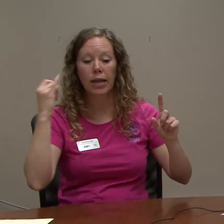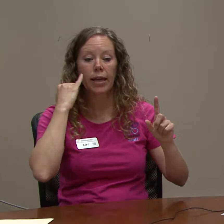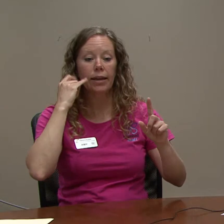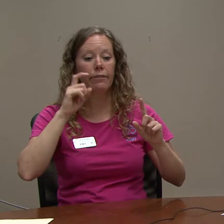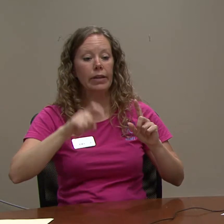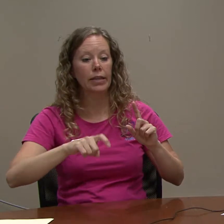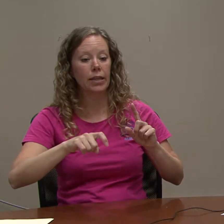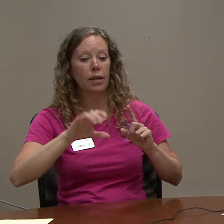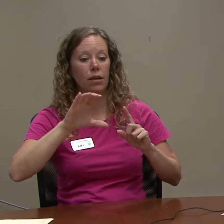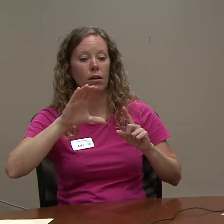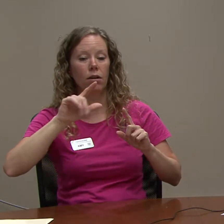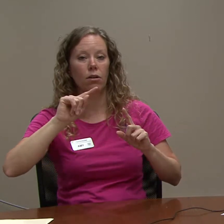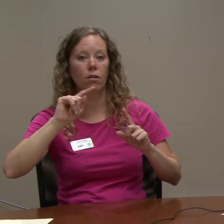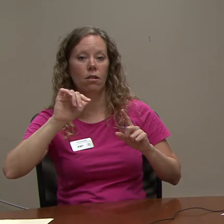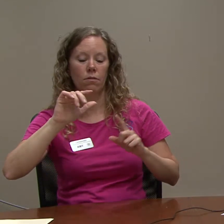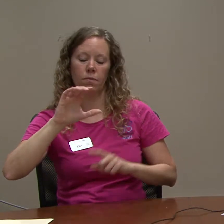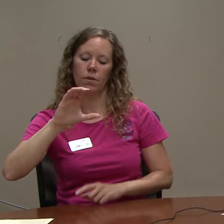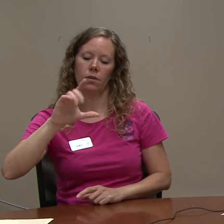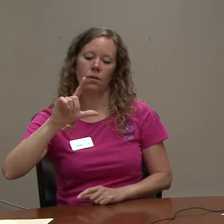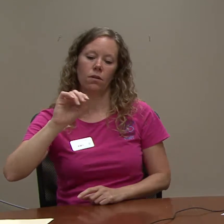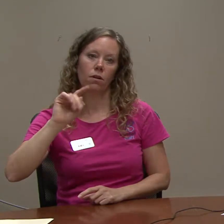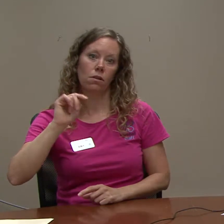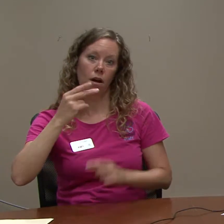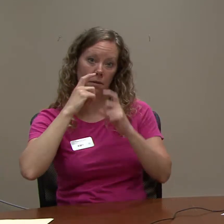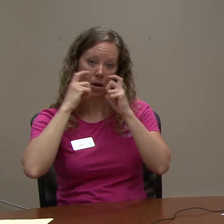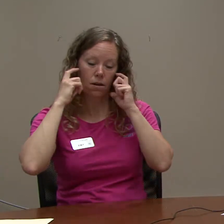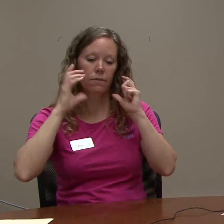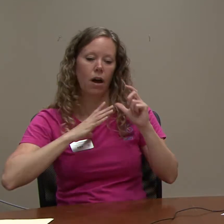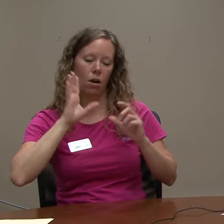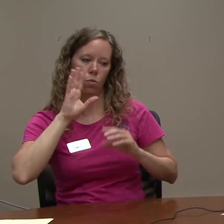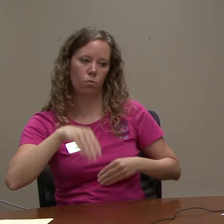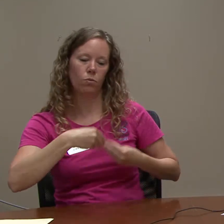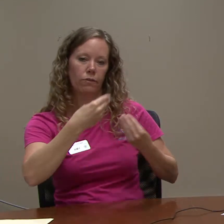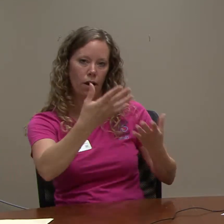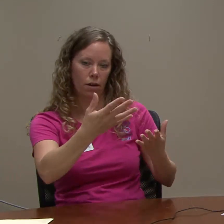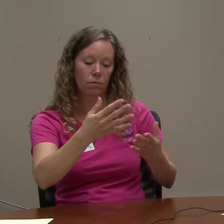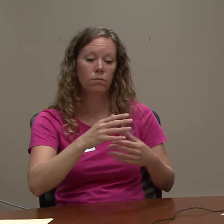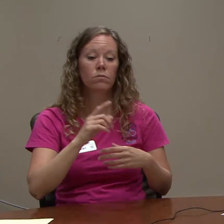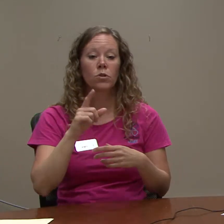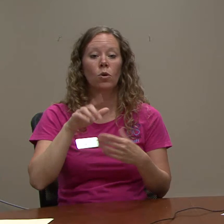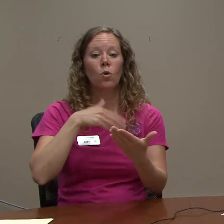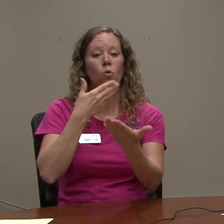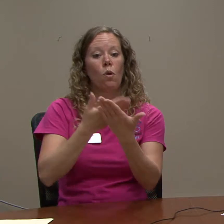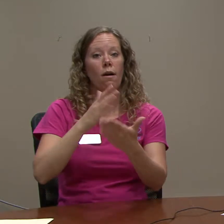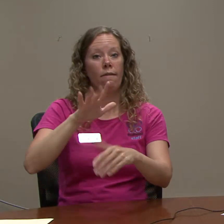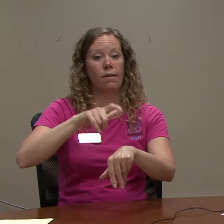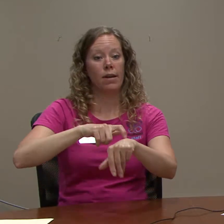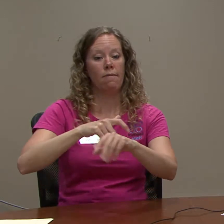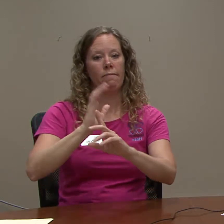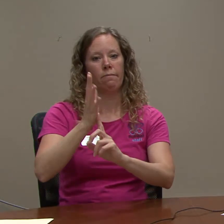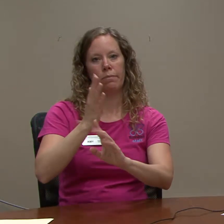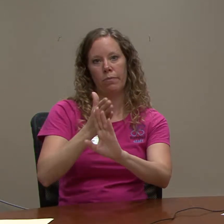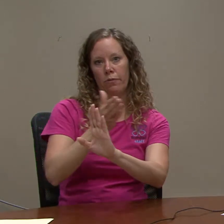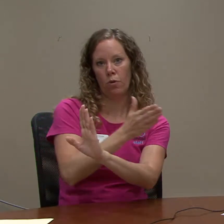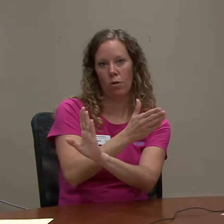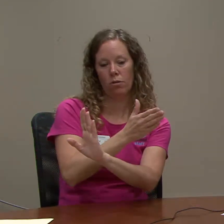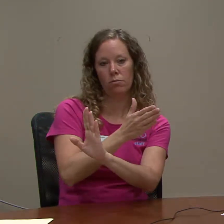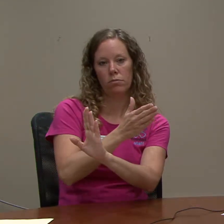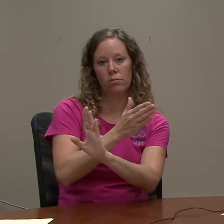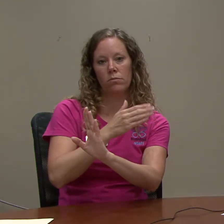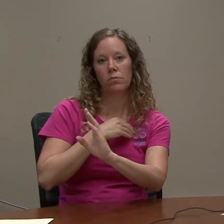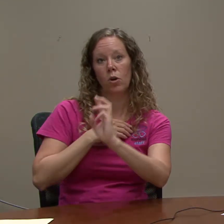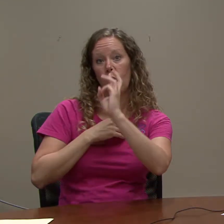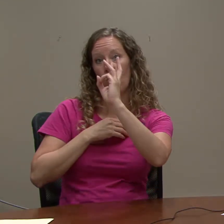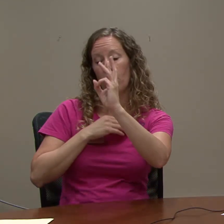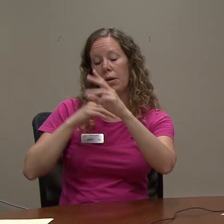will be provided to you. The visitor is to arrive no earlier than 5 minutes prior to the visit. Take the sidewalk on the